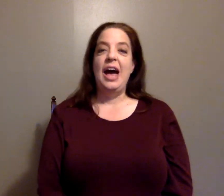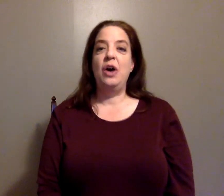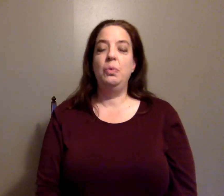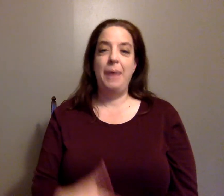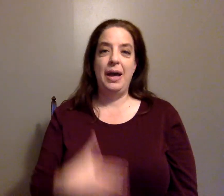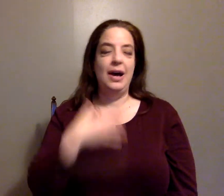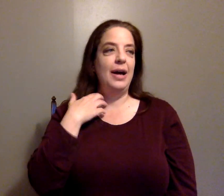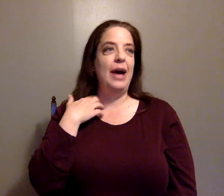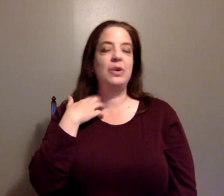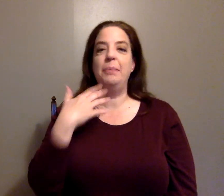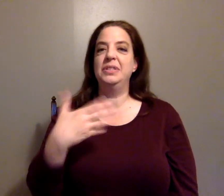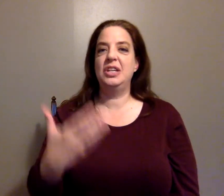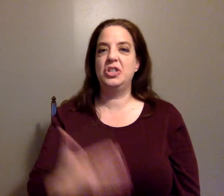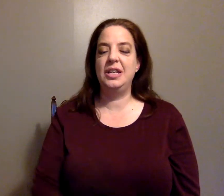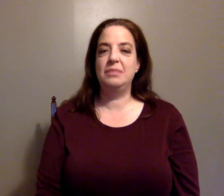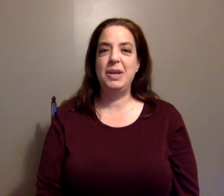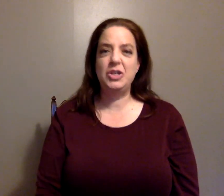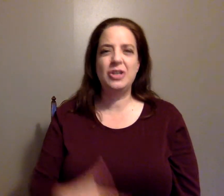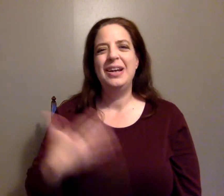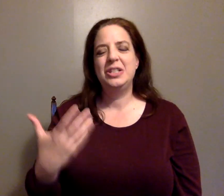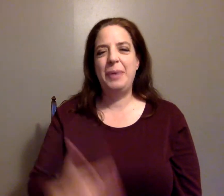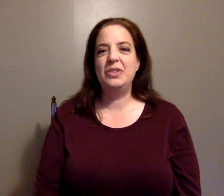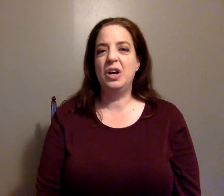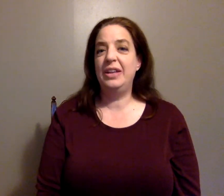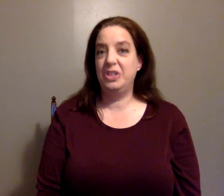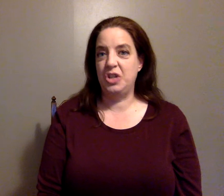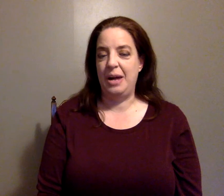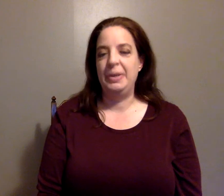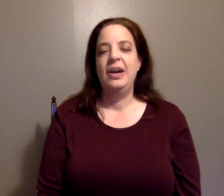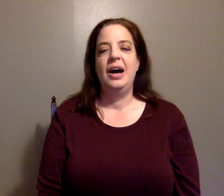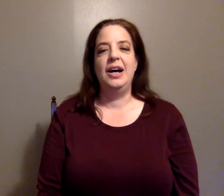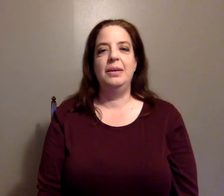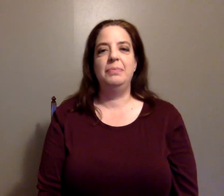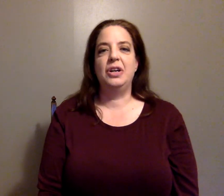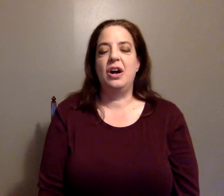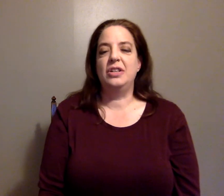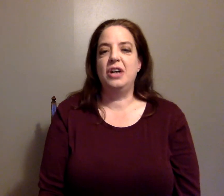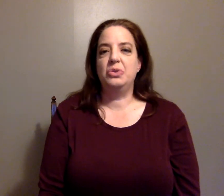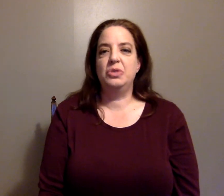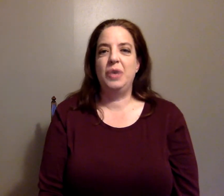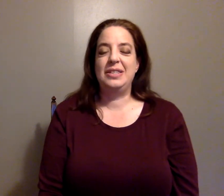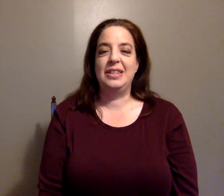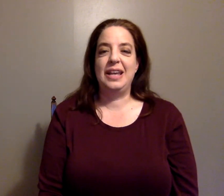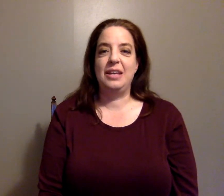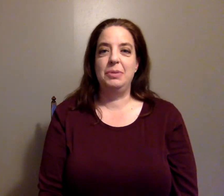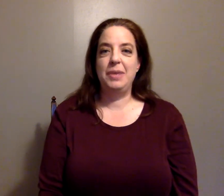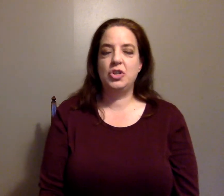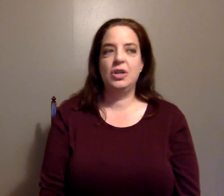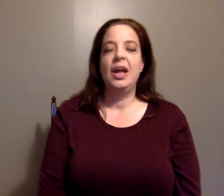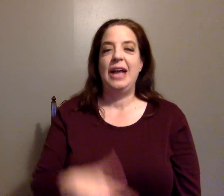how compensation is measured depends on the job. There are all sorts of ways that can be measured and that